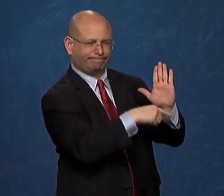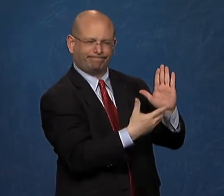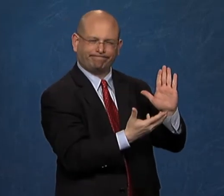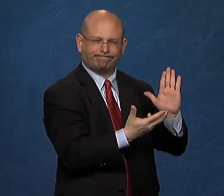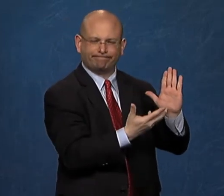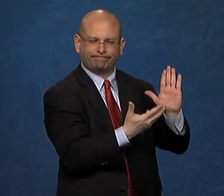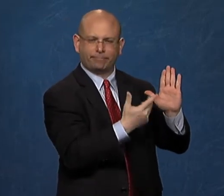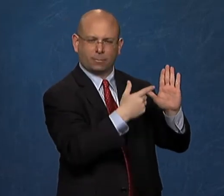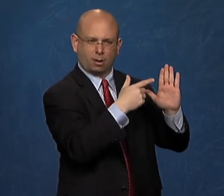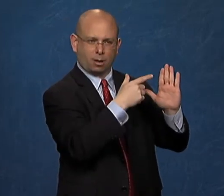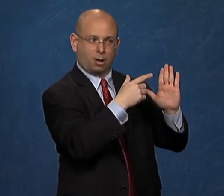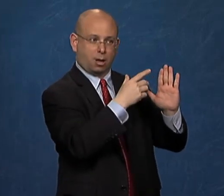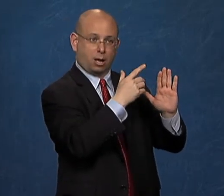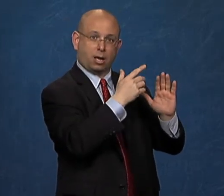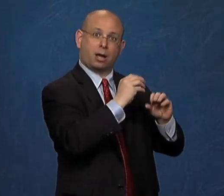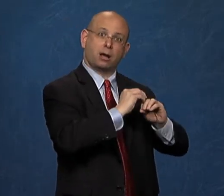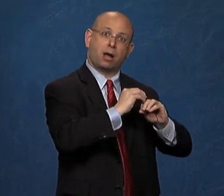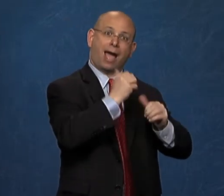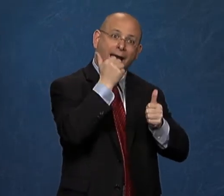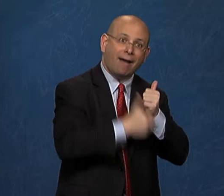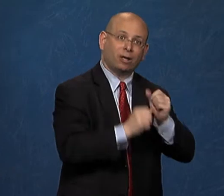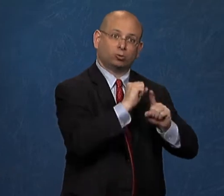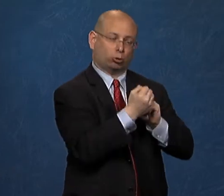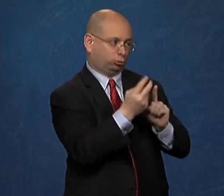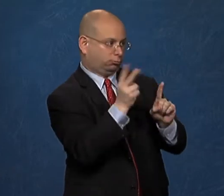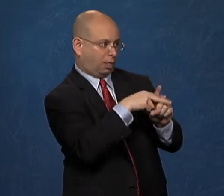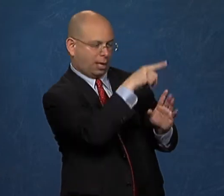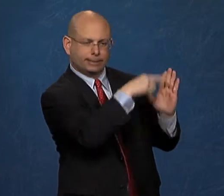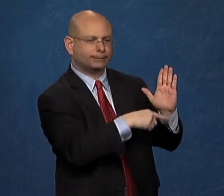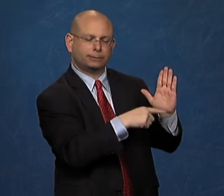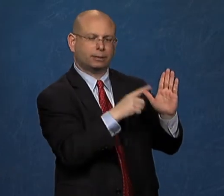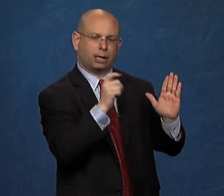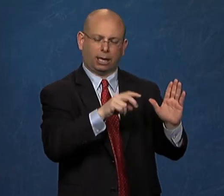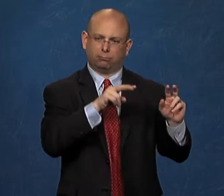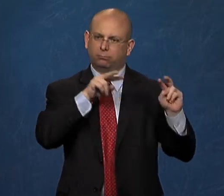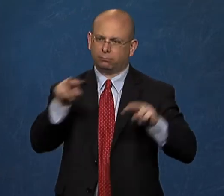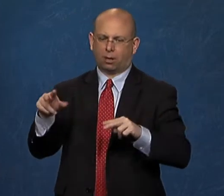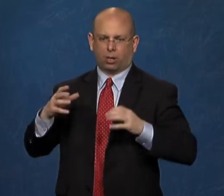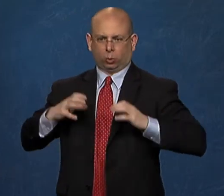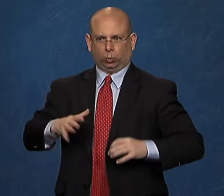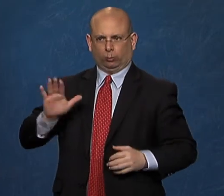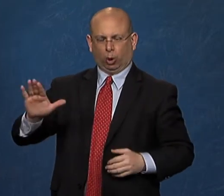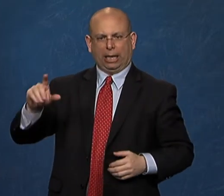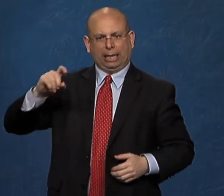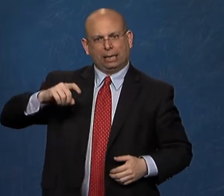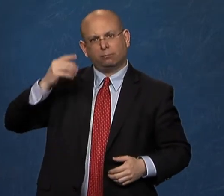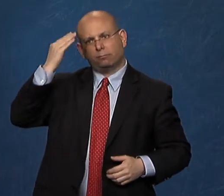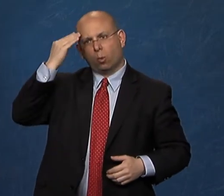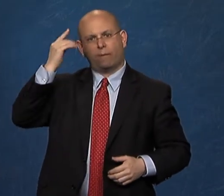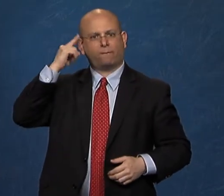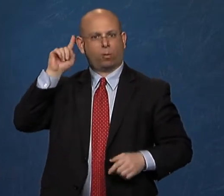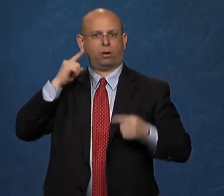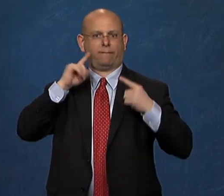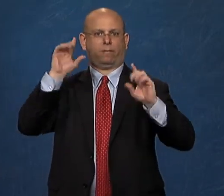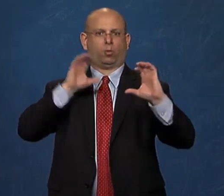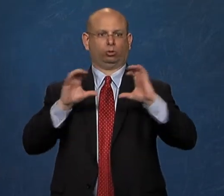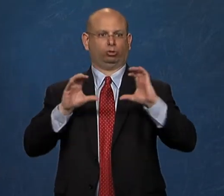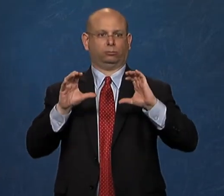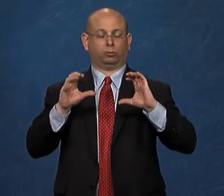just having laws and regulation is really not sufficient enough to make sure that the laws are complied by are most effective in every situation. So